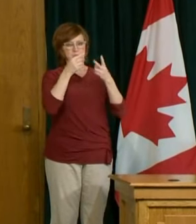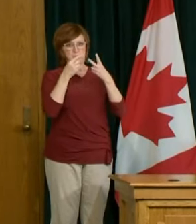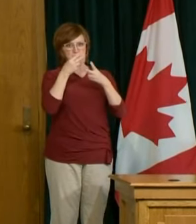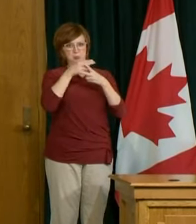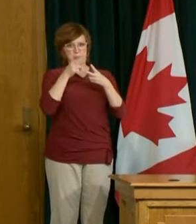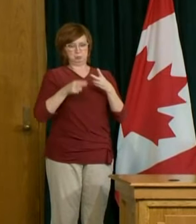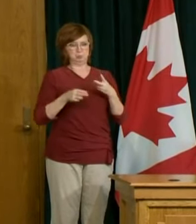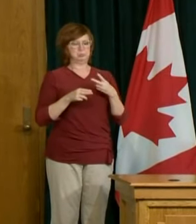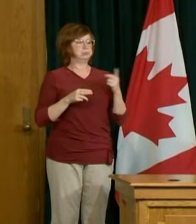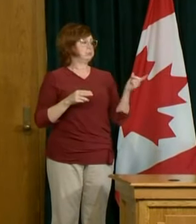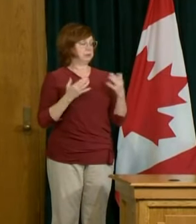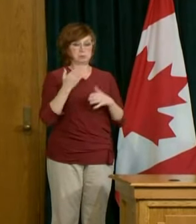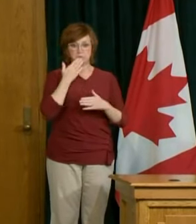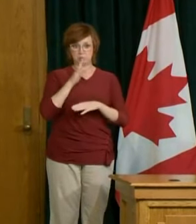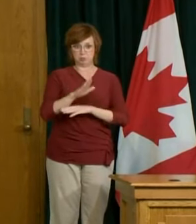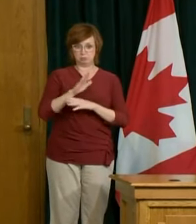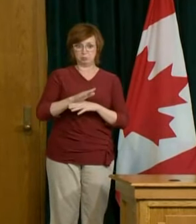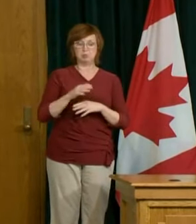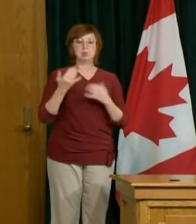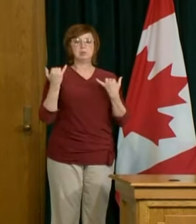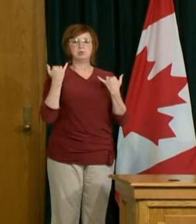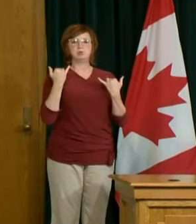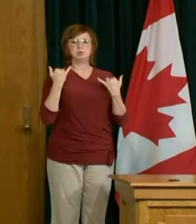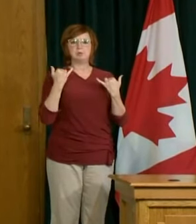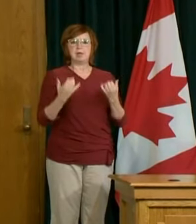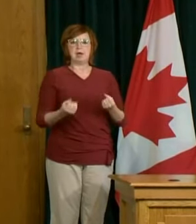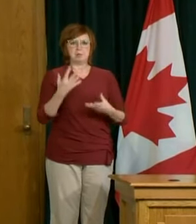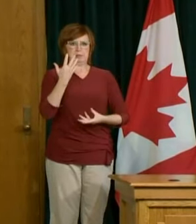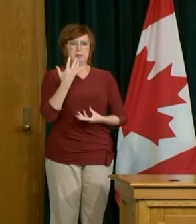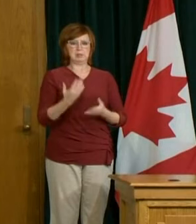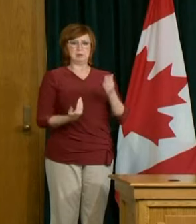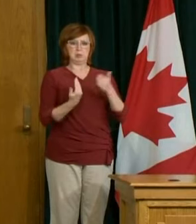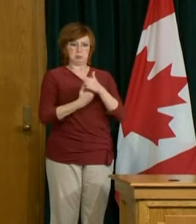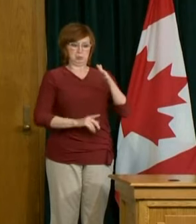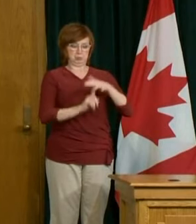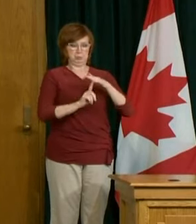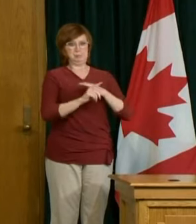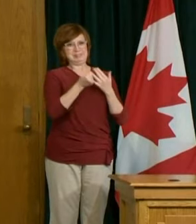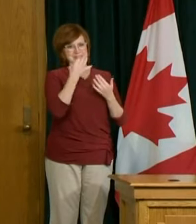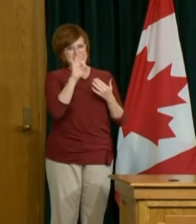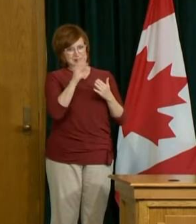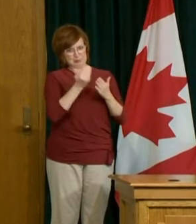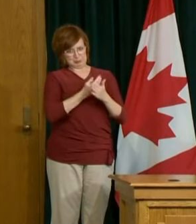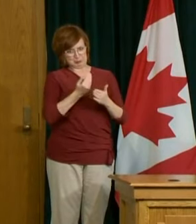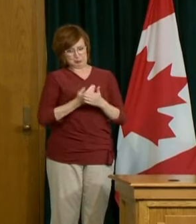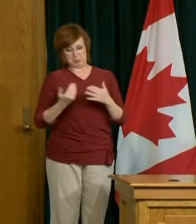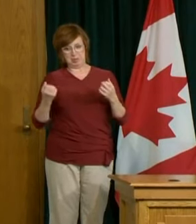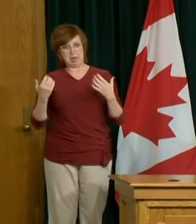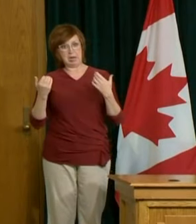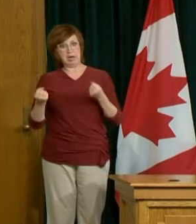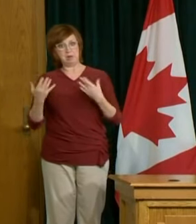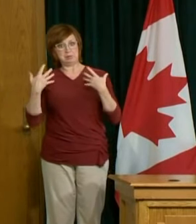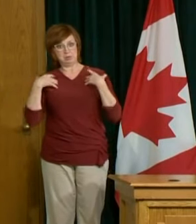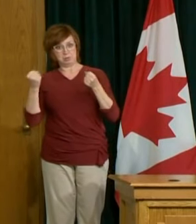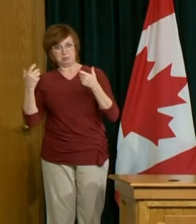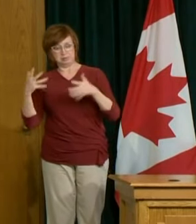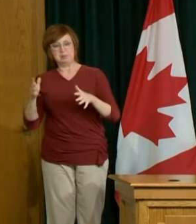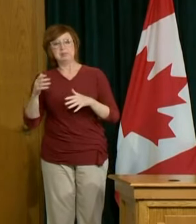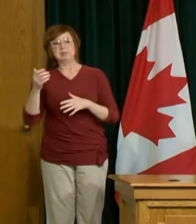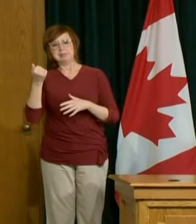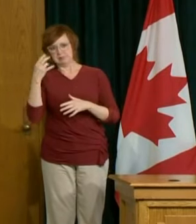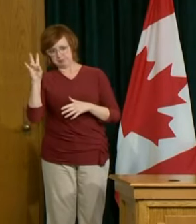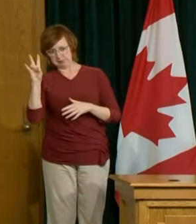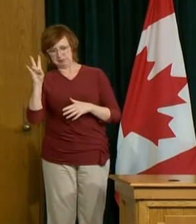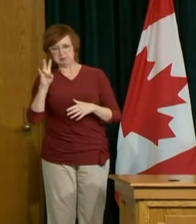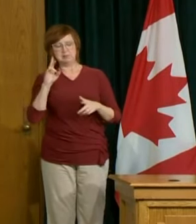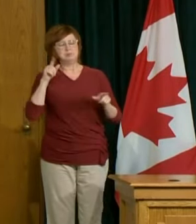reporting 19 new cases and 17 more recoveries. As has been the case for several days now, most of the new cases are related